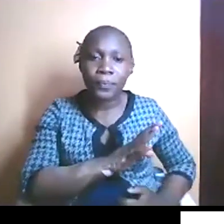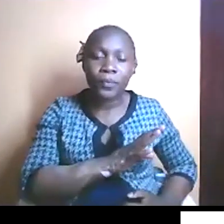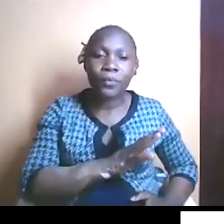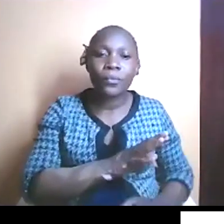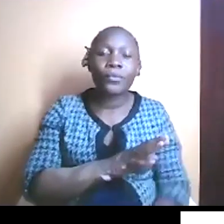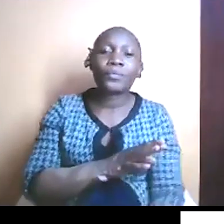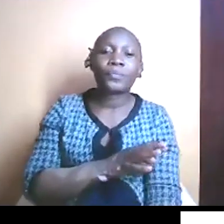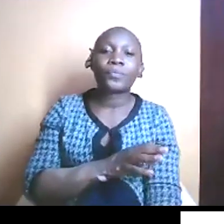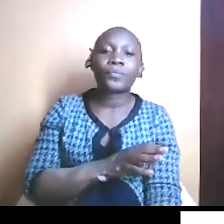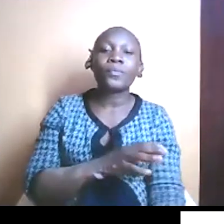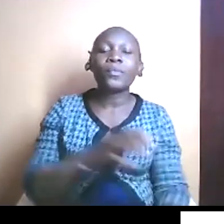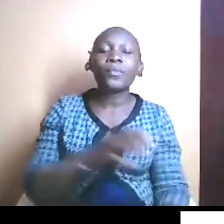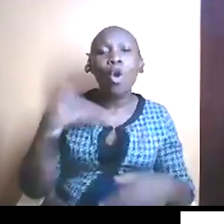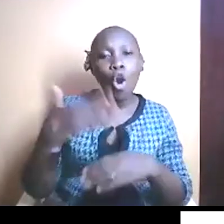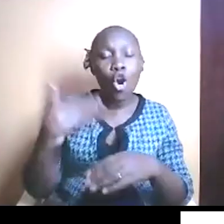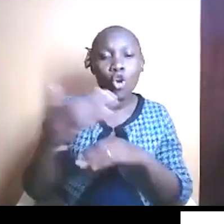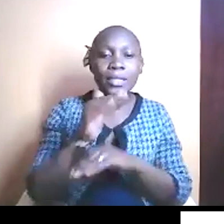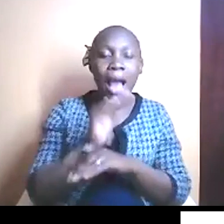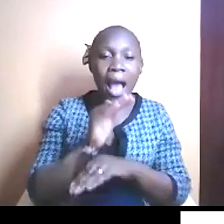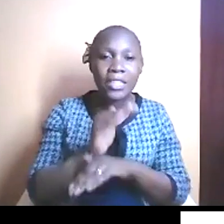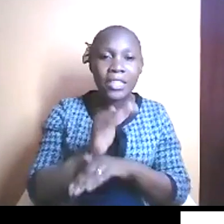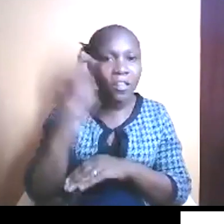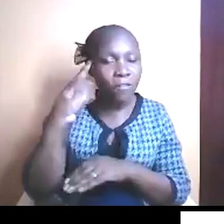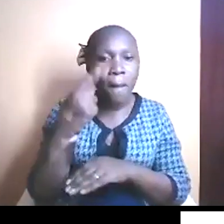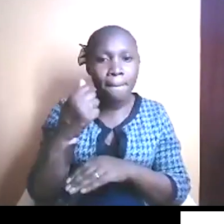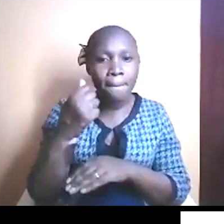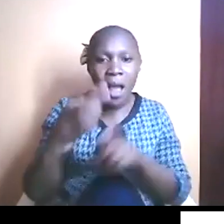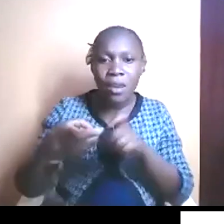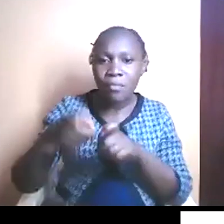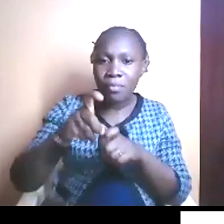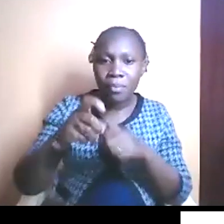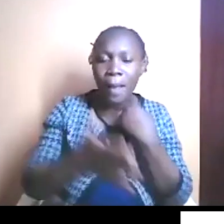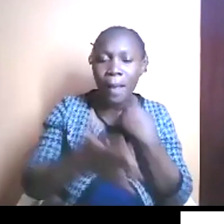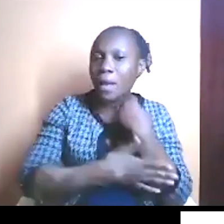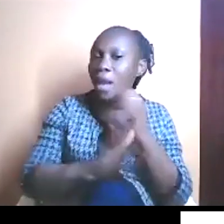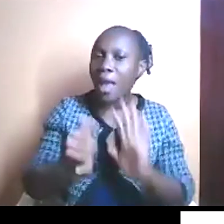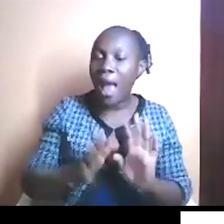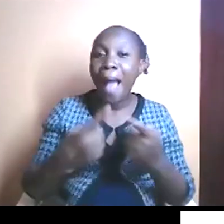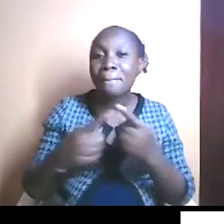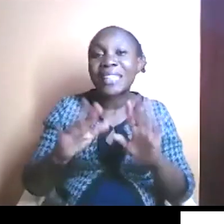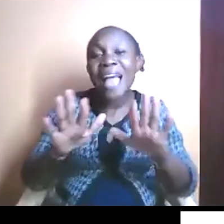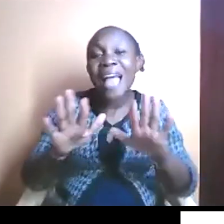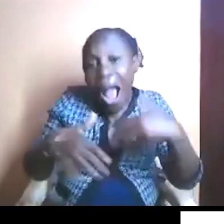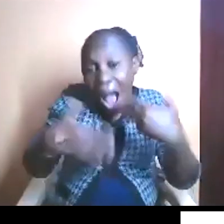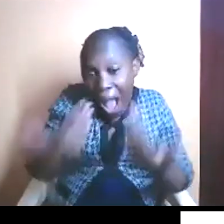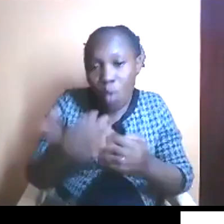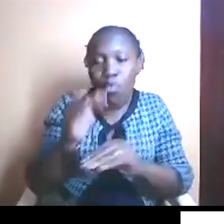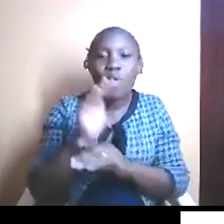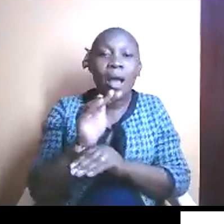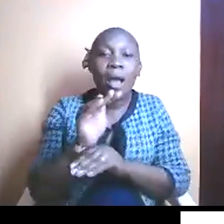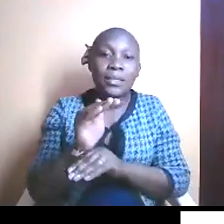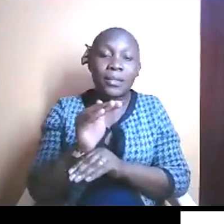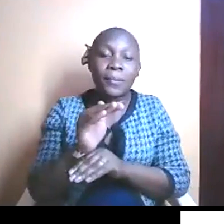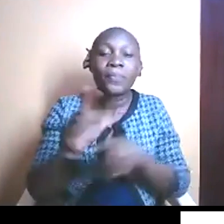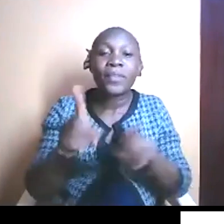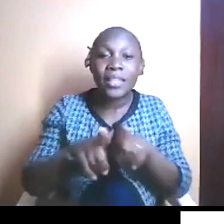always asking for a pay raise is not a bad thing. It's how you ask it that matters. Meanwhile, you want to look for another job if